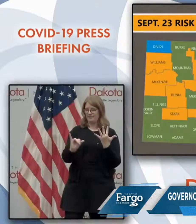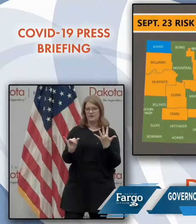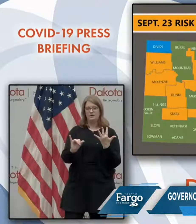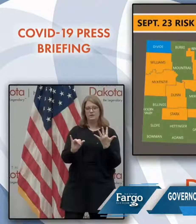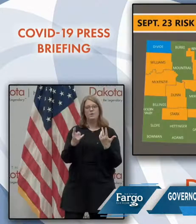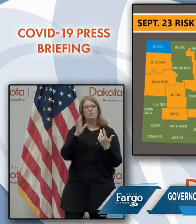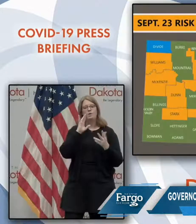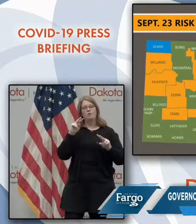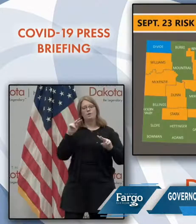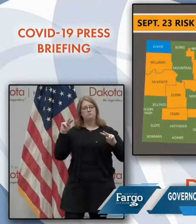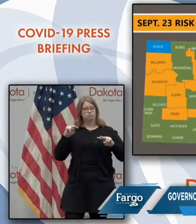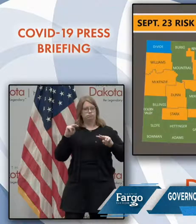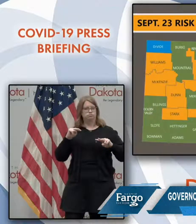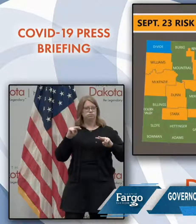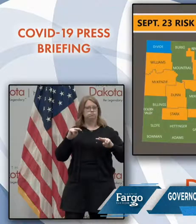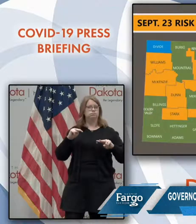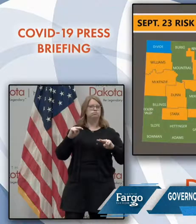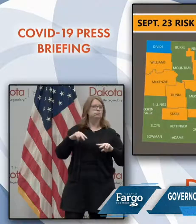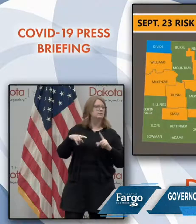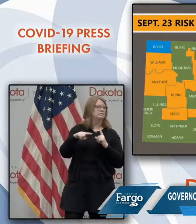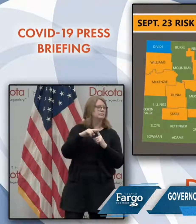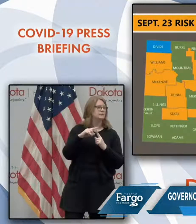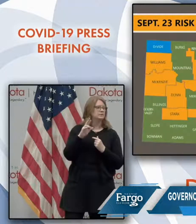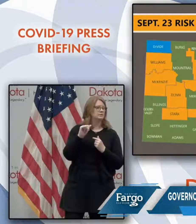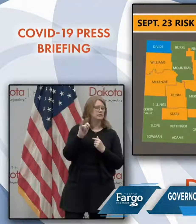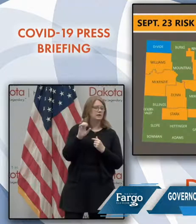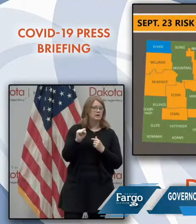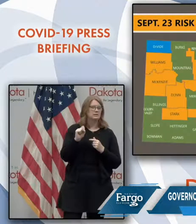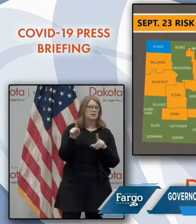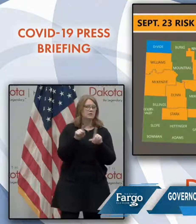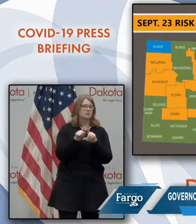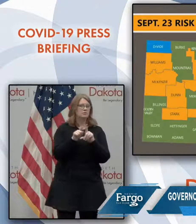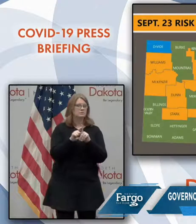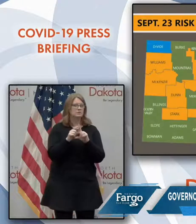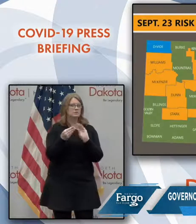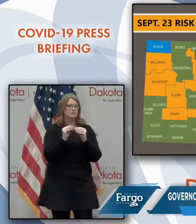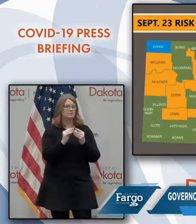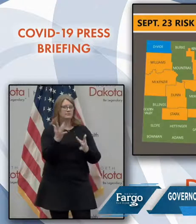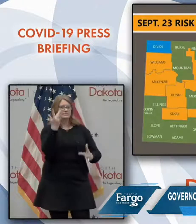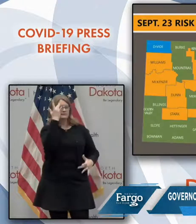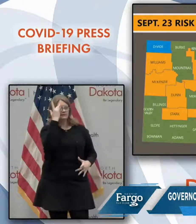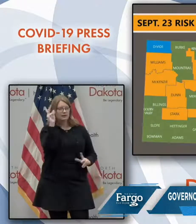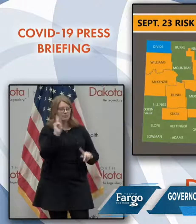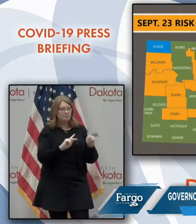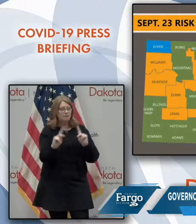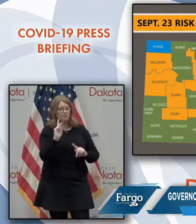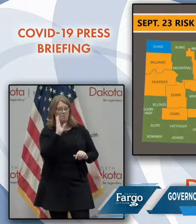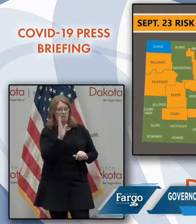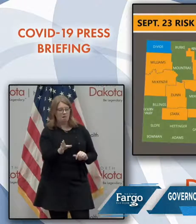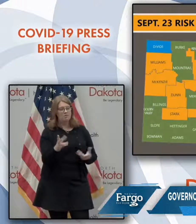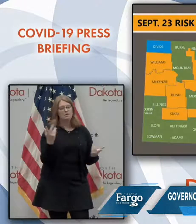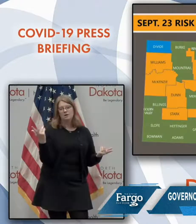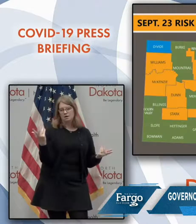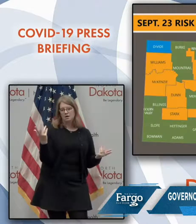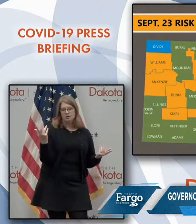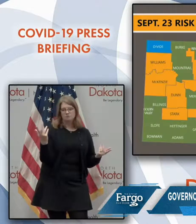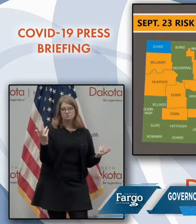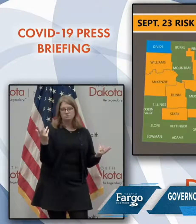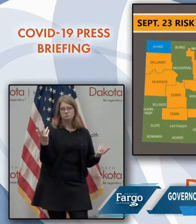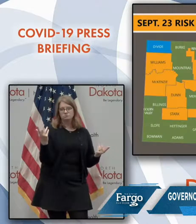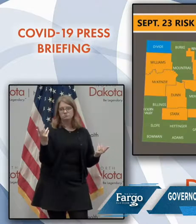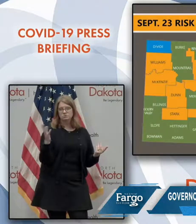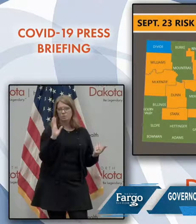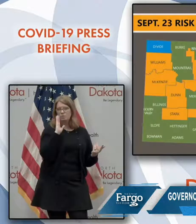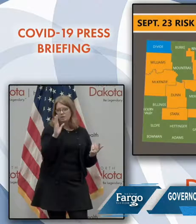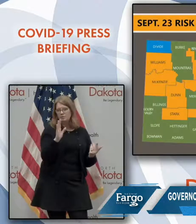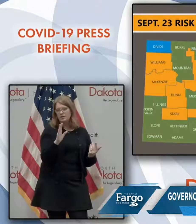of the positivity rates and the concentrations and the directions that they're going, but we'll be back taking a look at